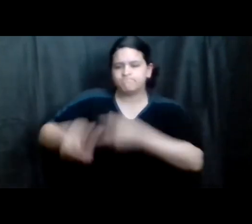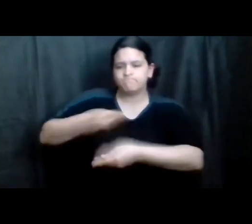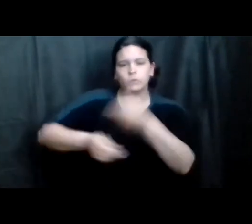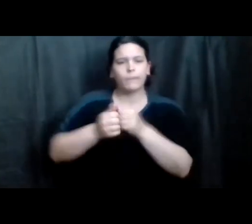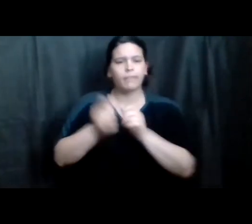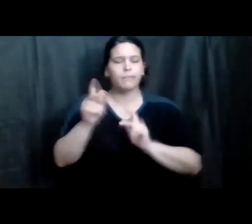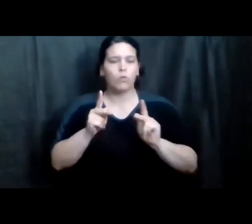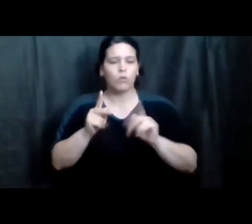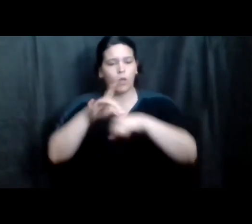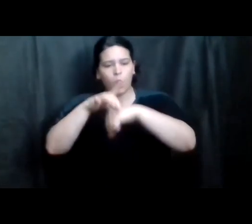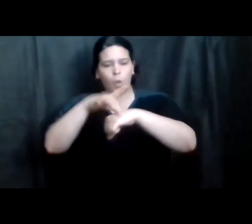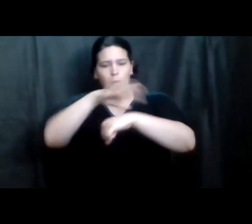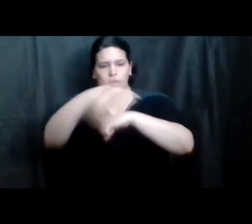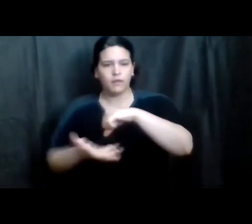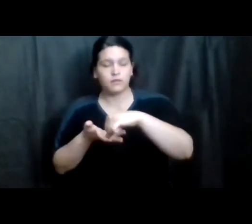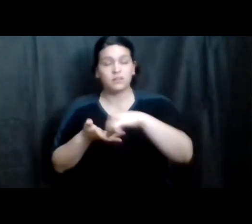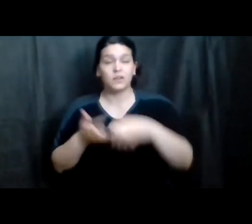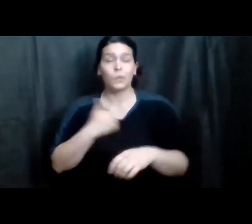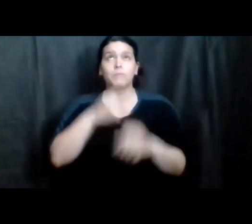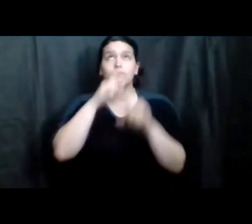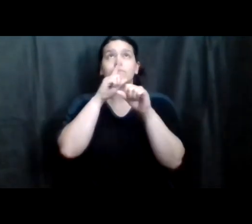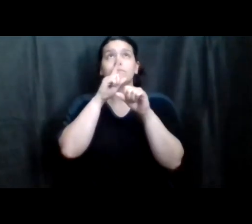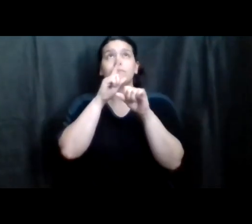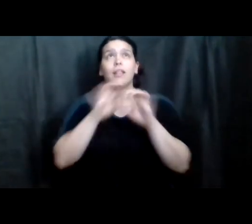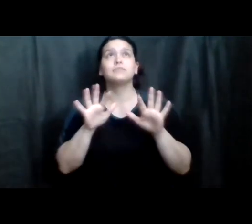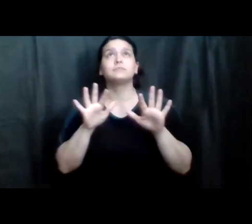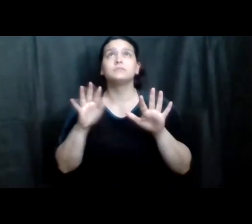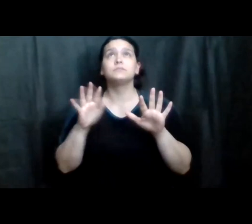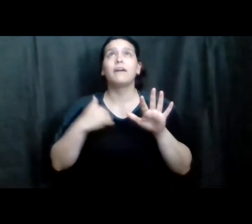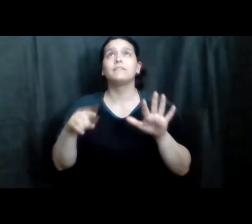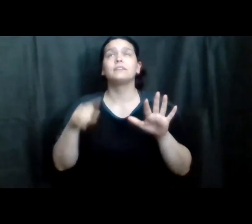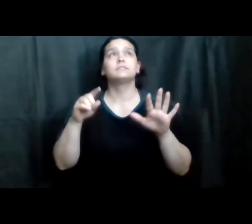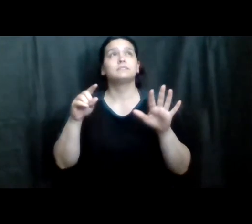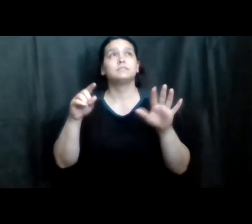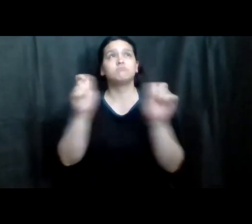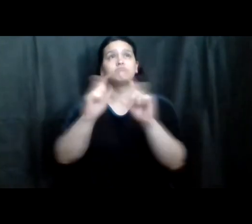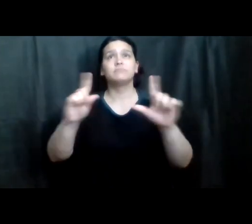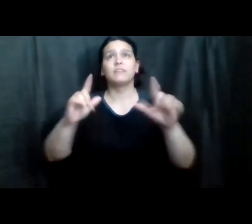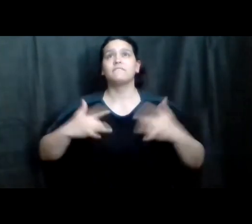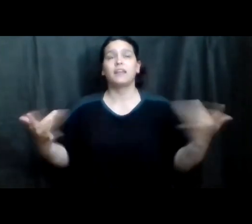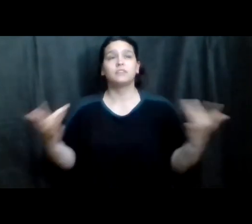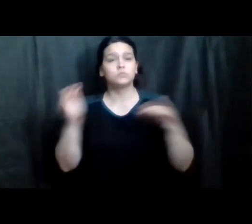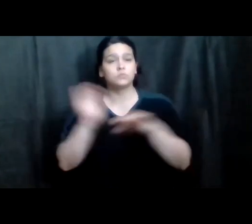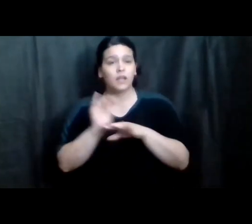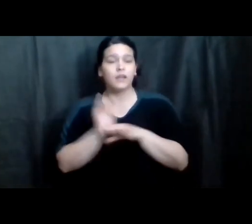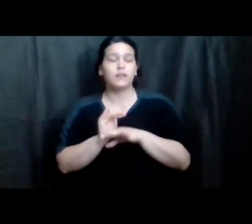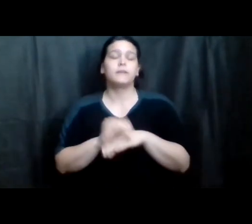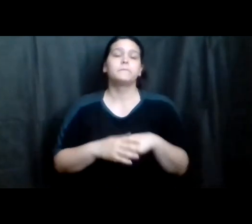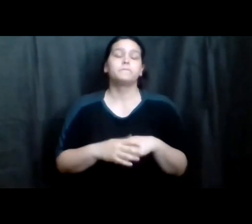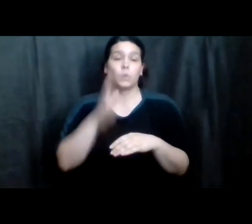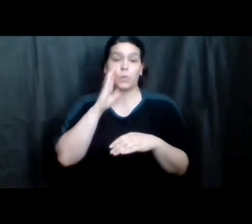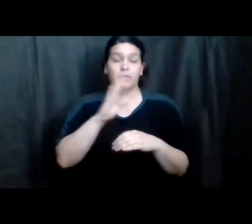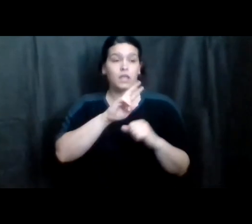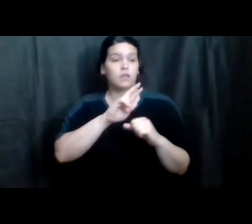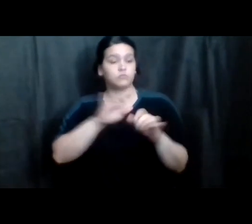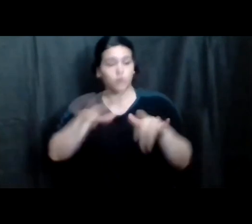so blessed to have this virtual event this evening. We will be recording and archiving this